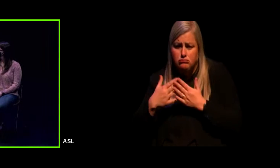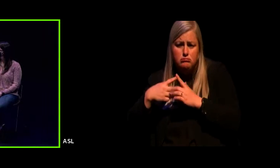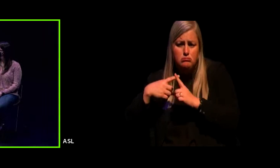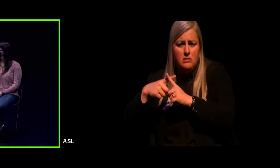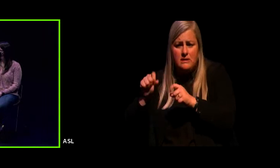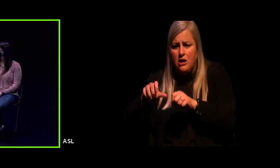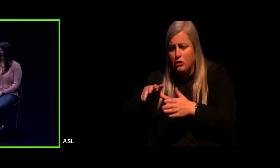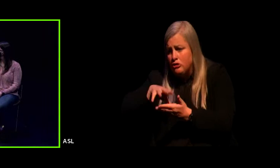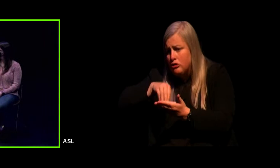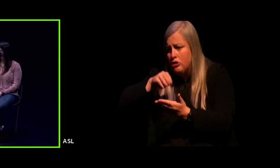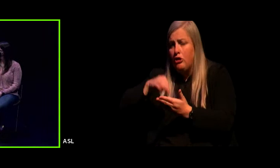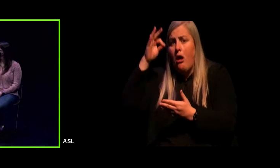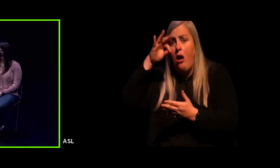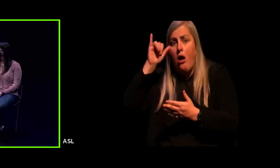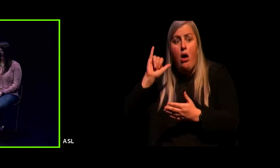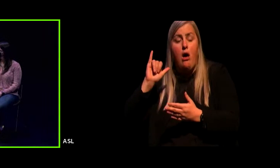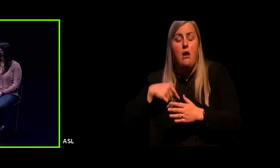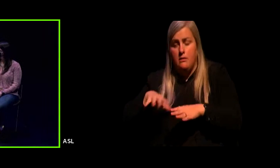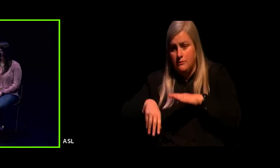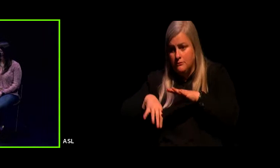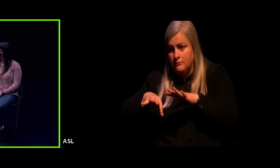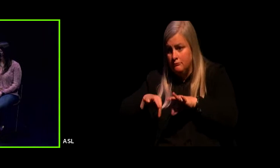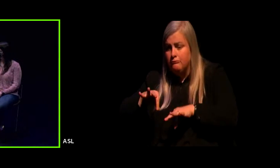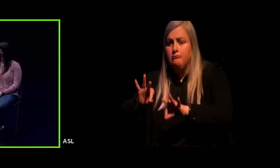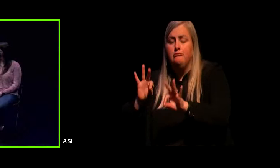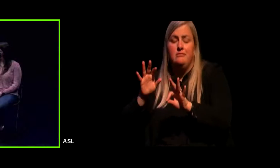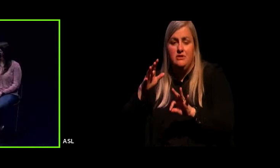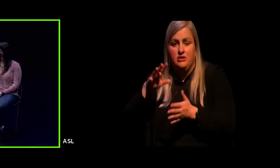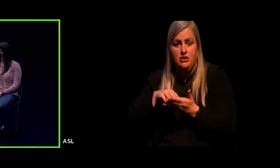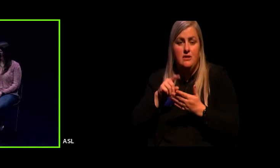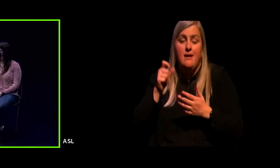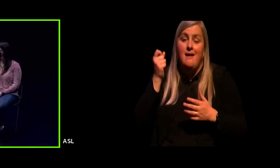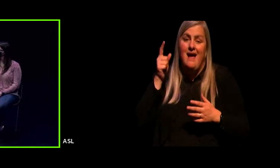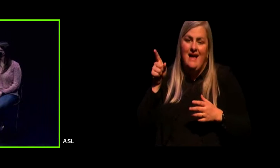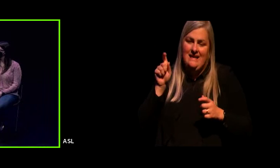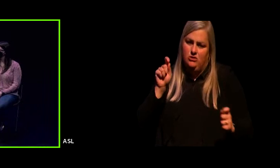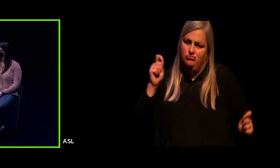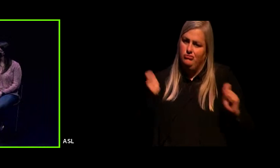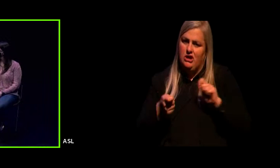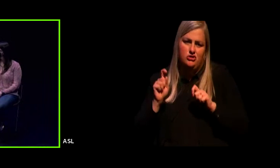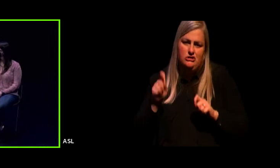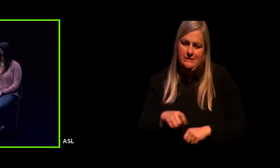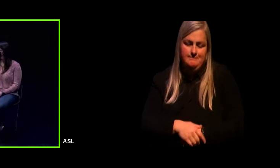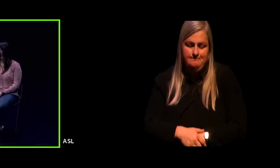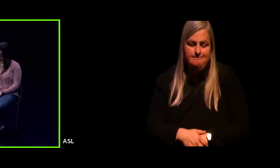about, literally. But there needs to be a lot of change. Yeah.